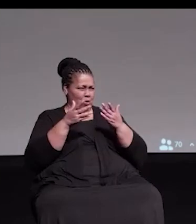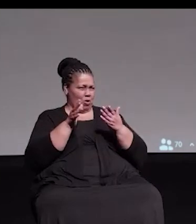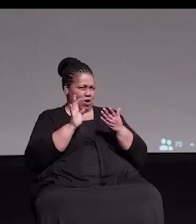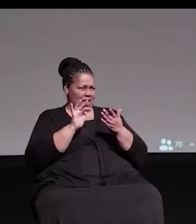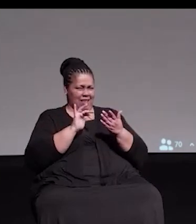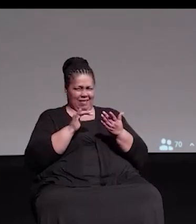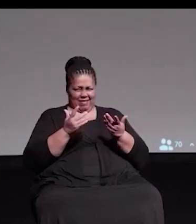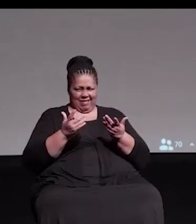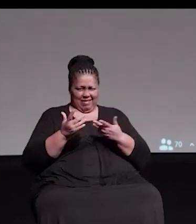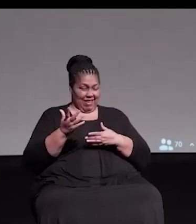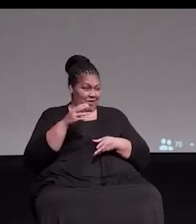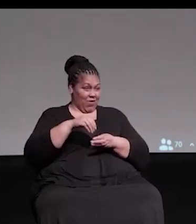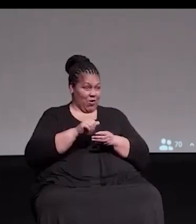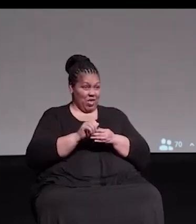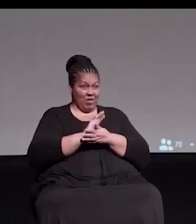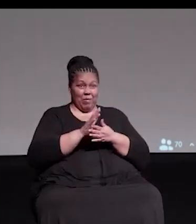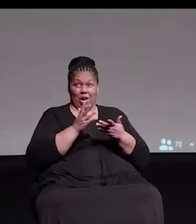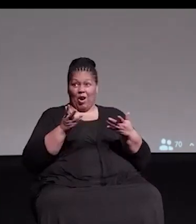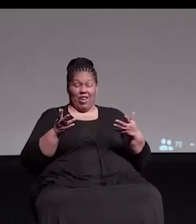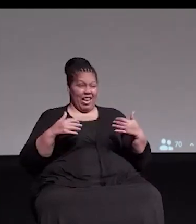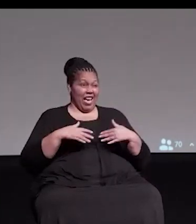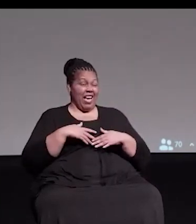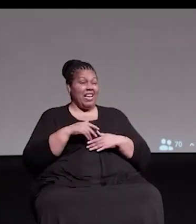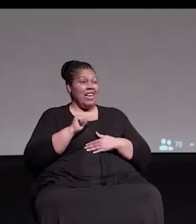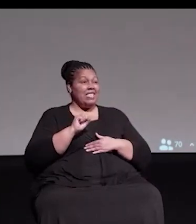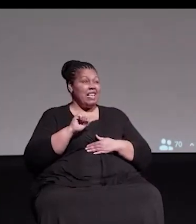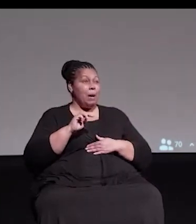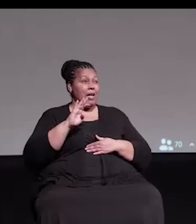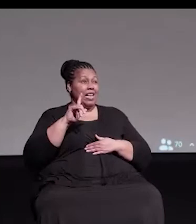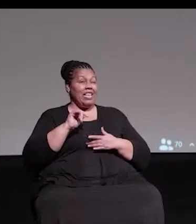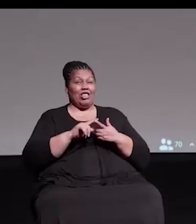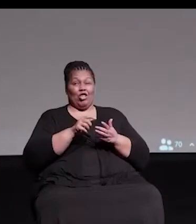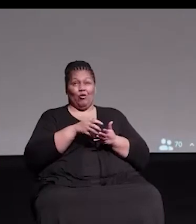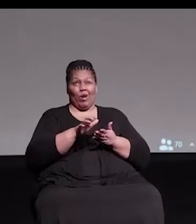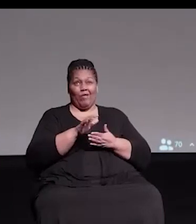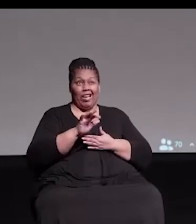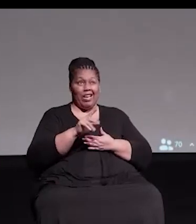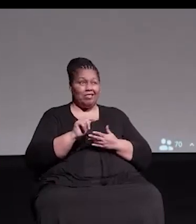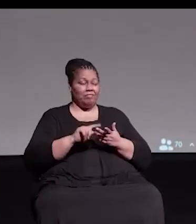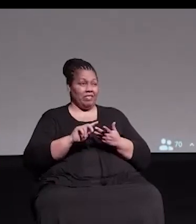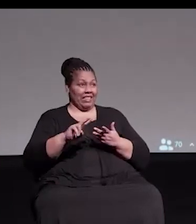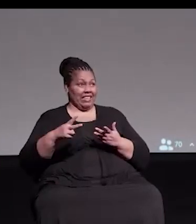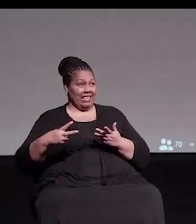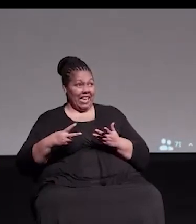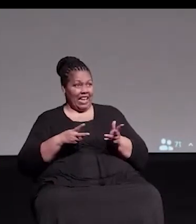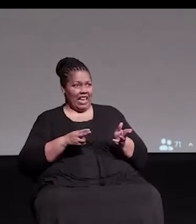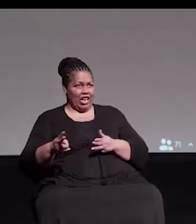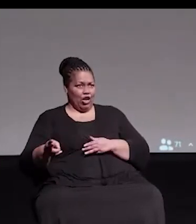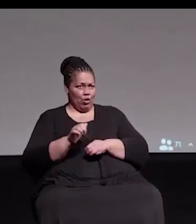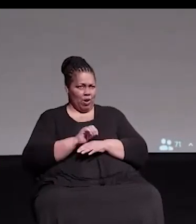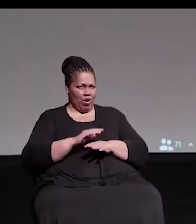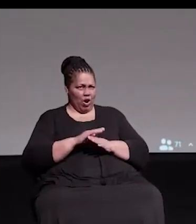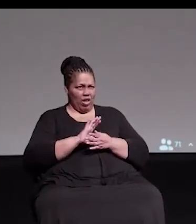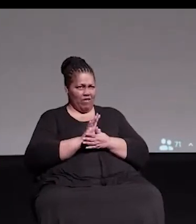to a film that already had an assembly or rough cut, that has second editor. To work on the film, which by the way,